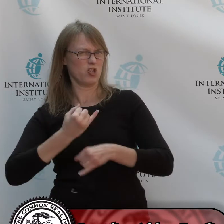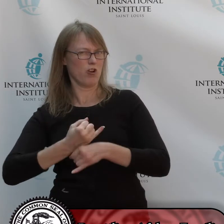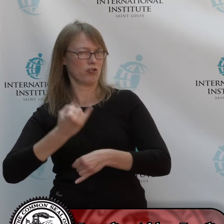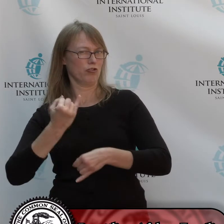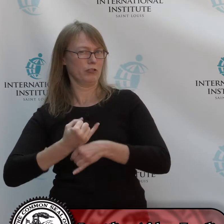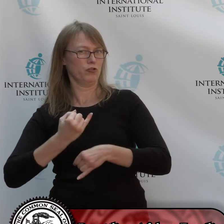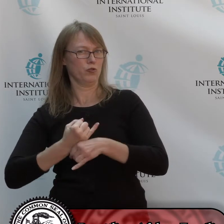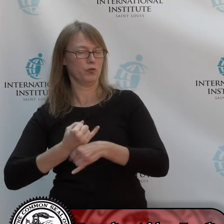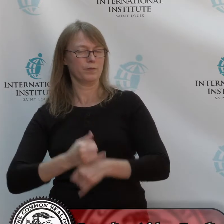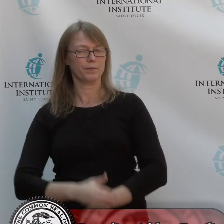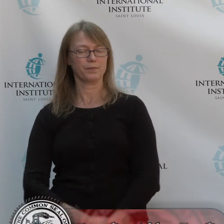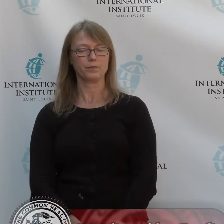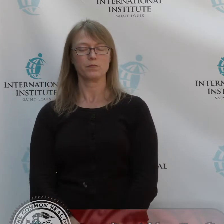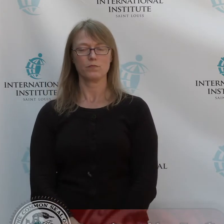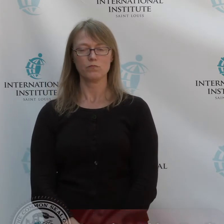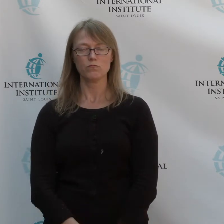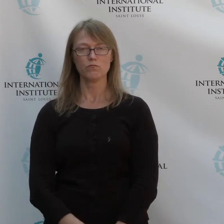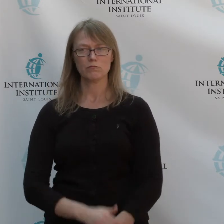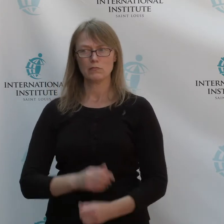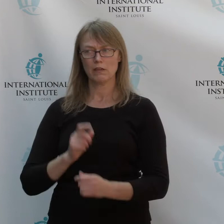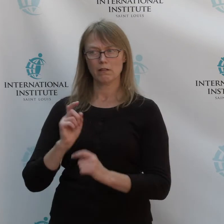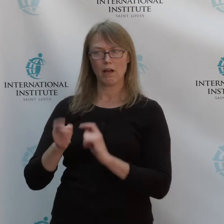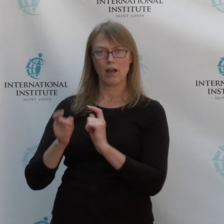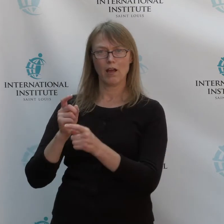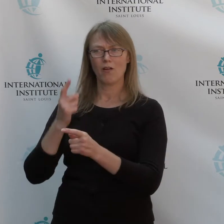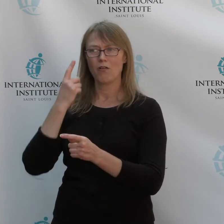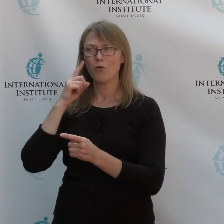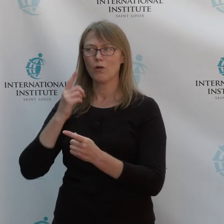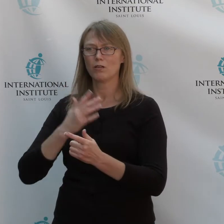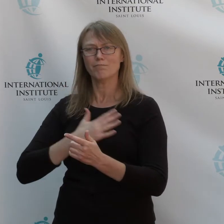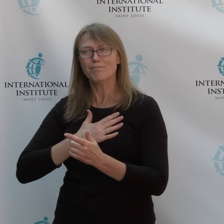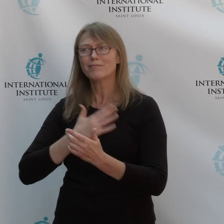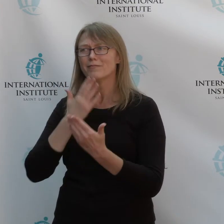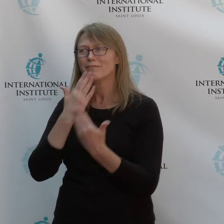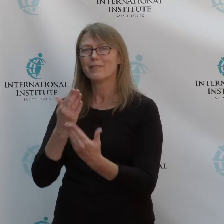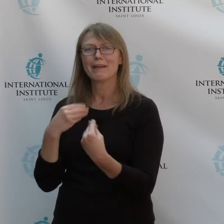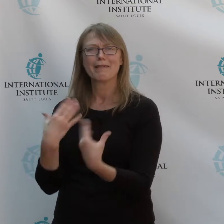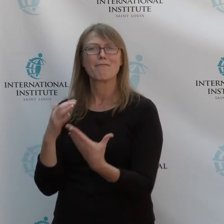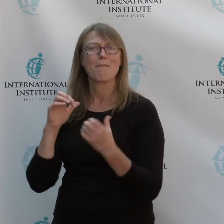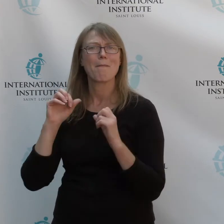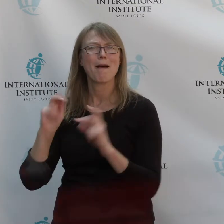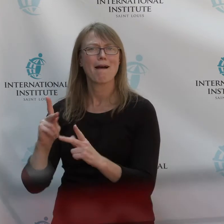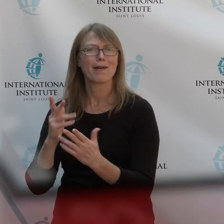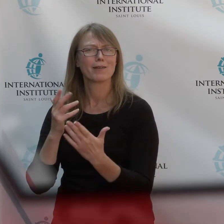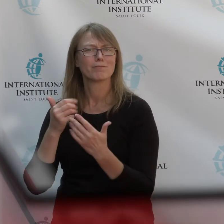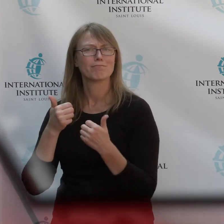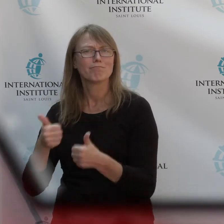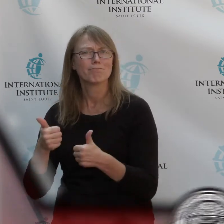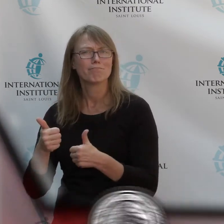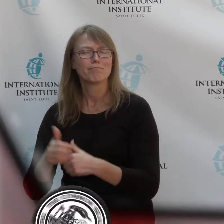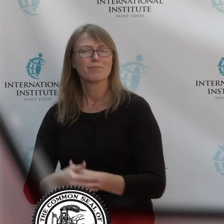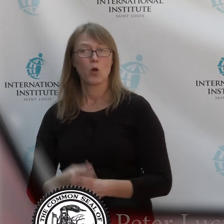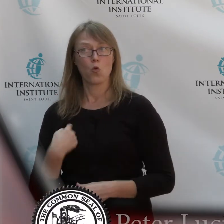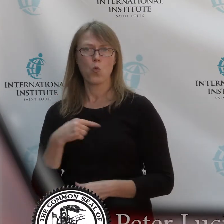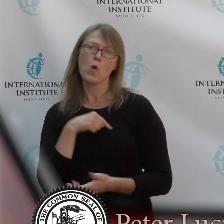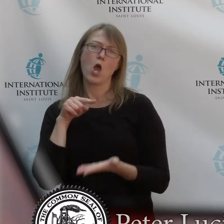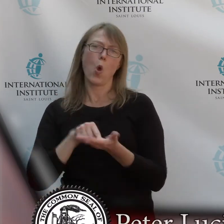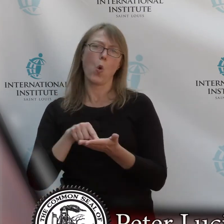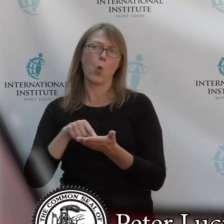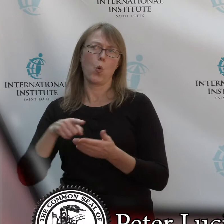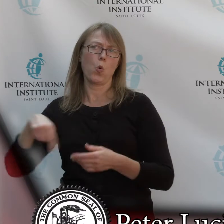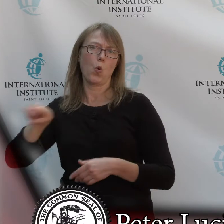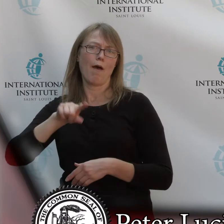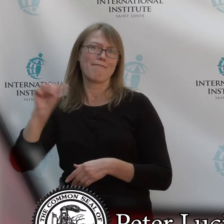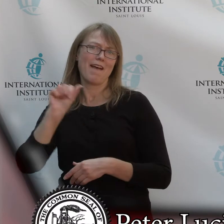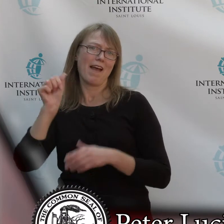to give back, to do something. As like I said, we owe them, and I